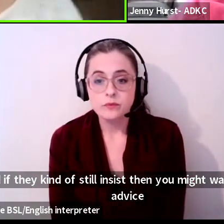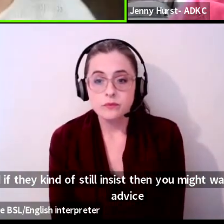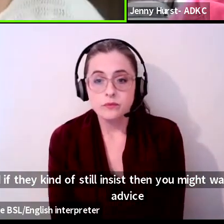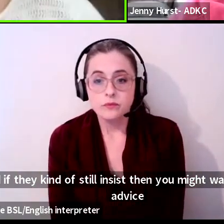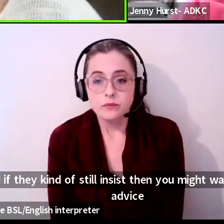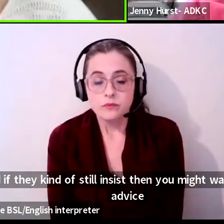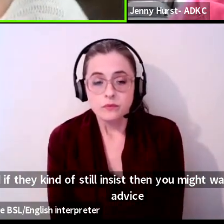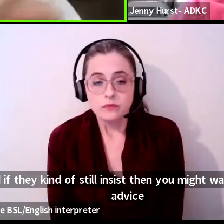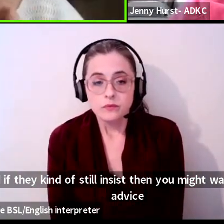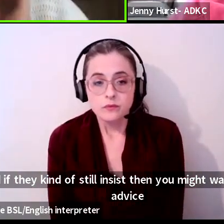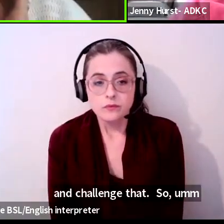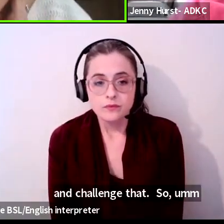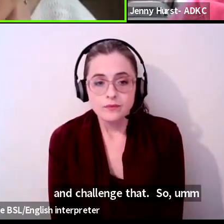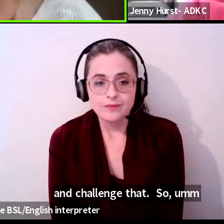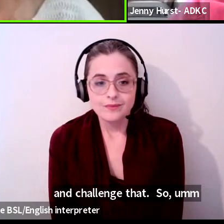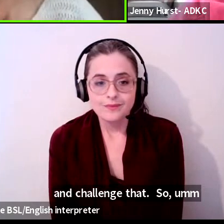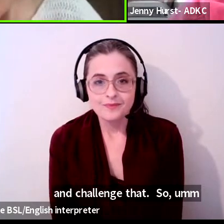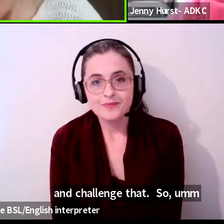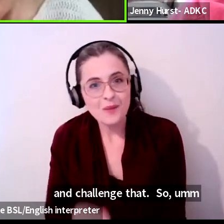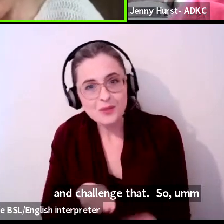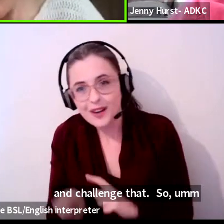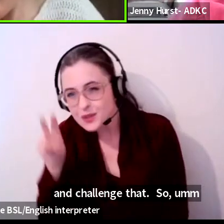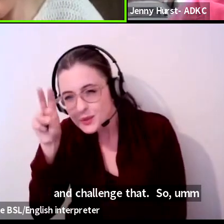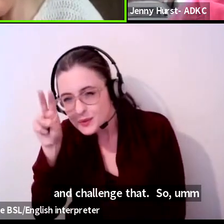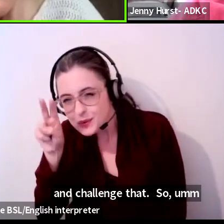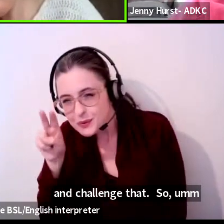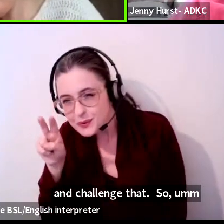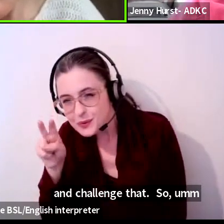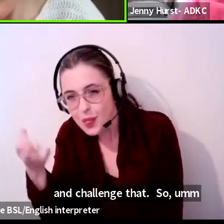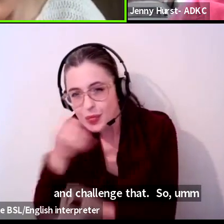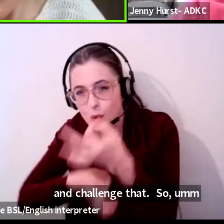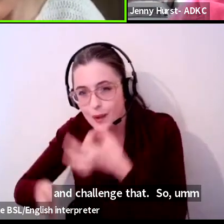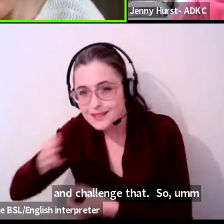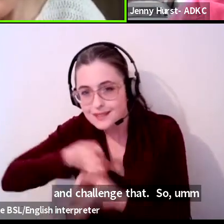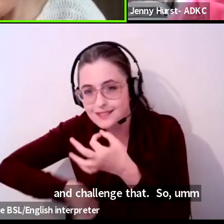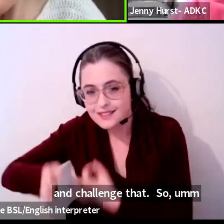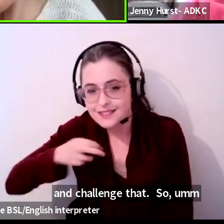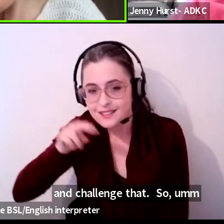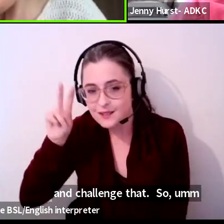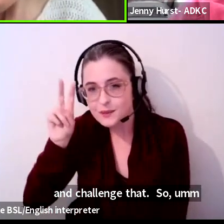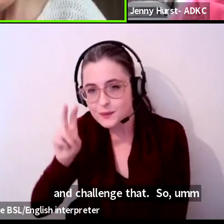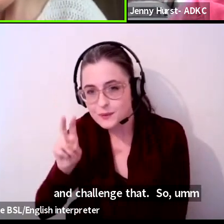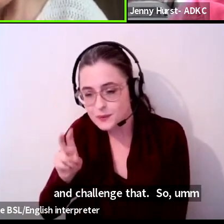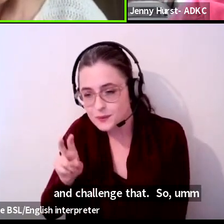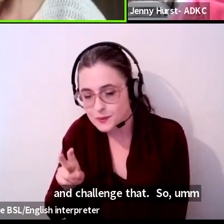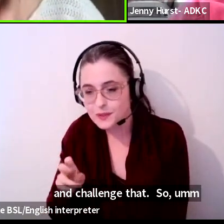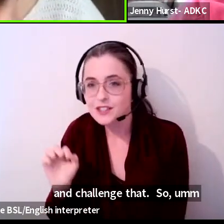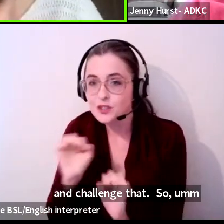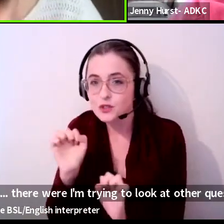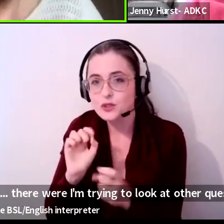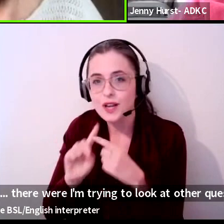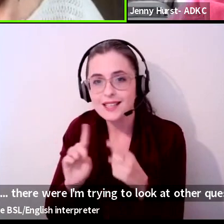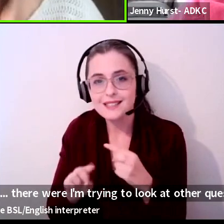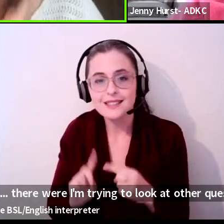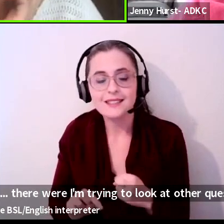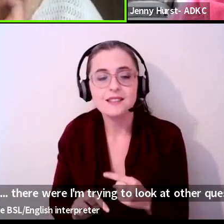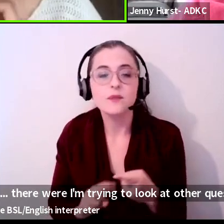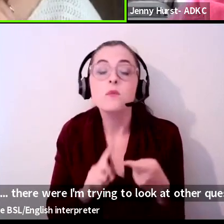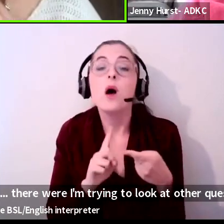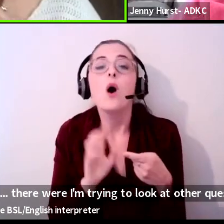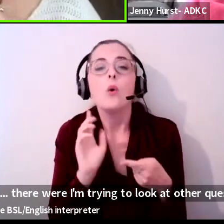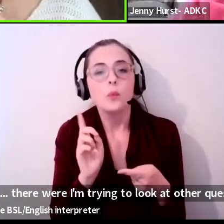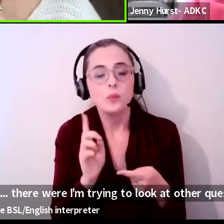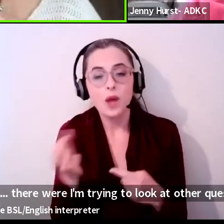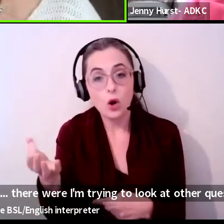There were, I'm trying to look at other questions that we haven't. So there